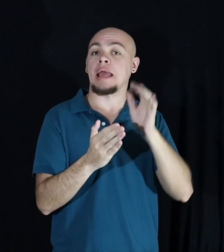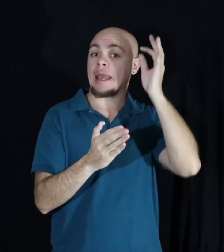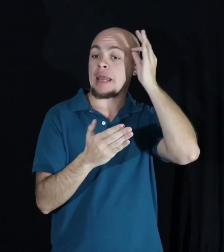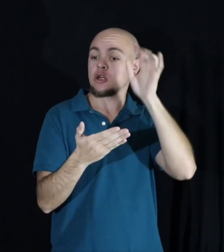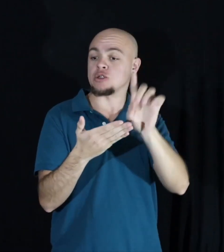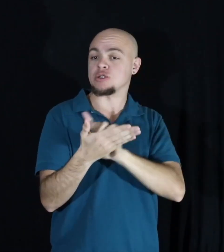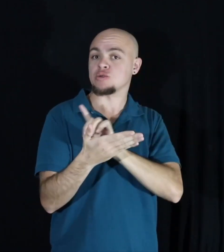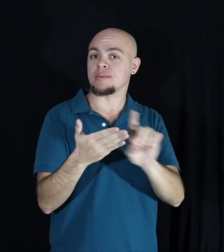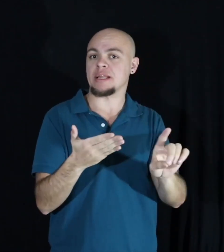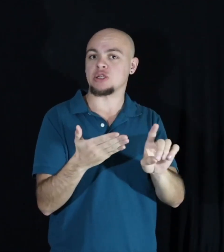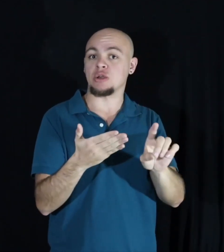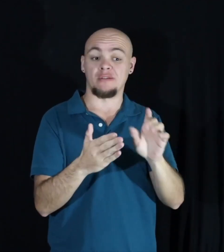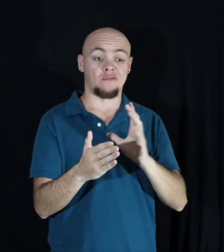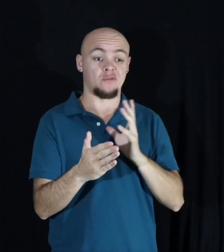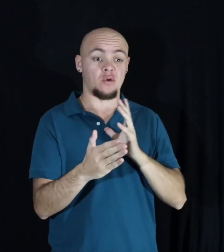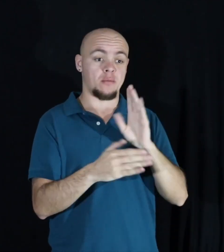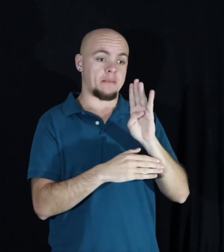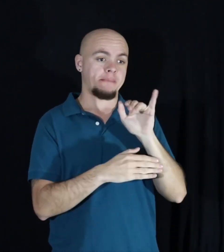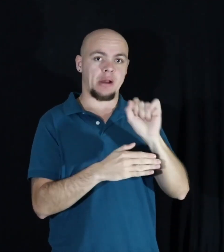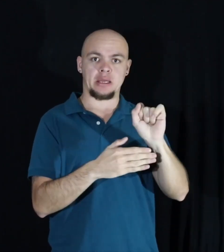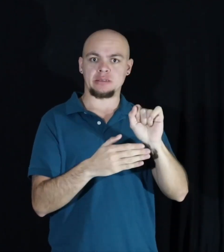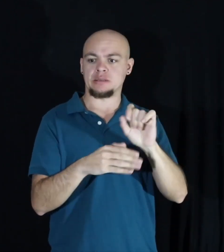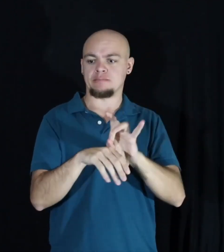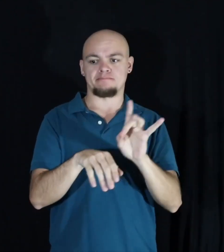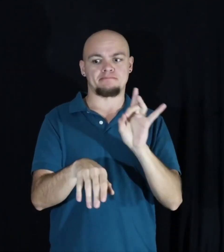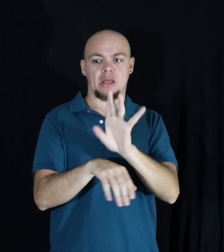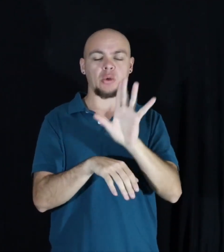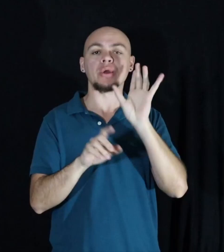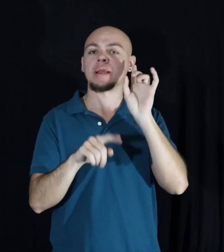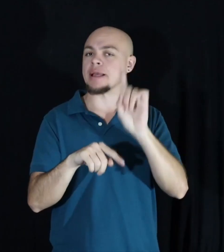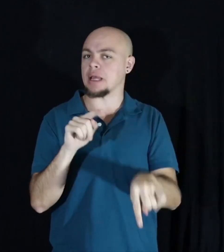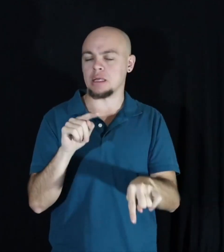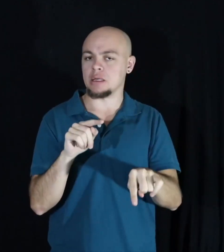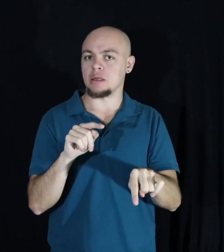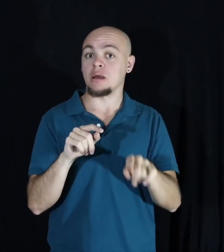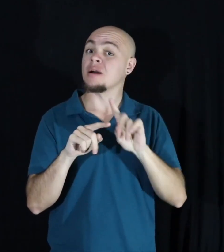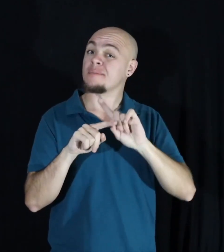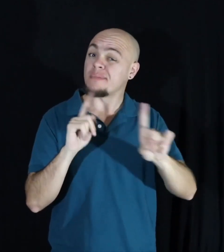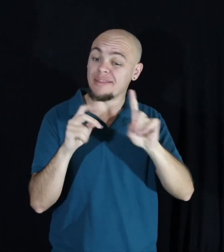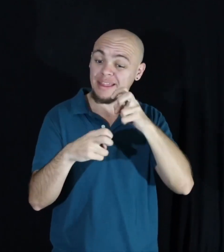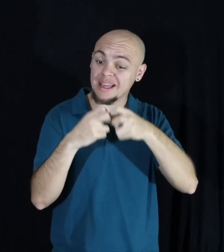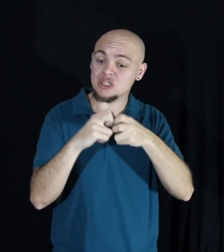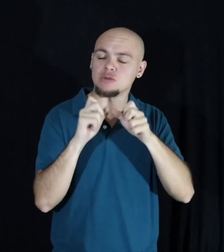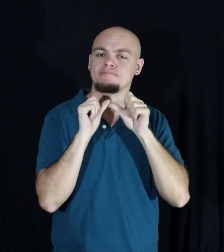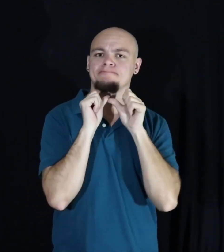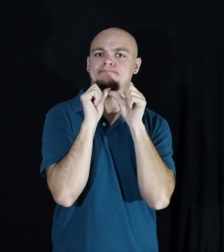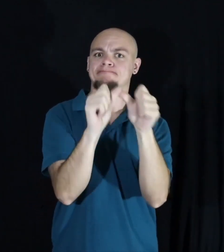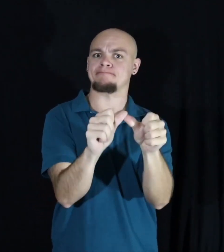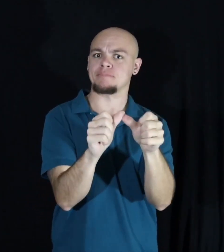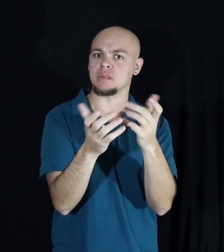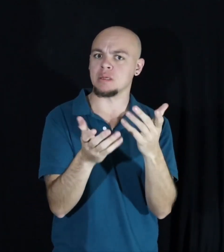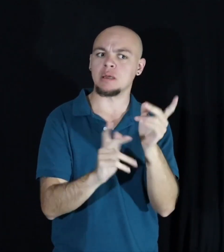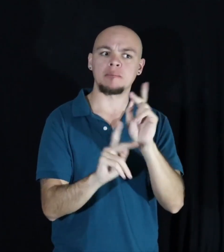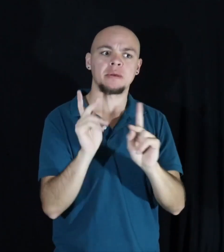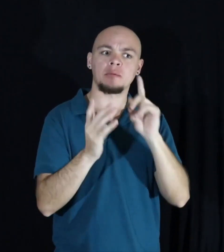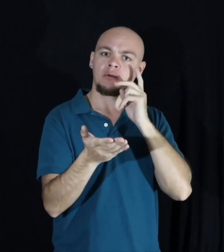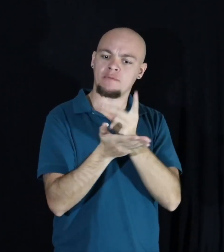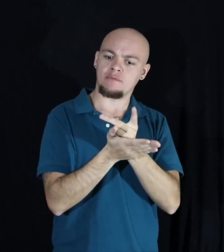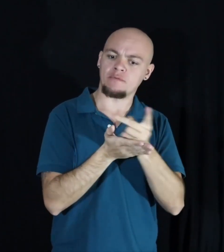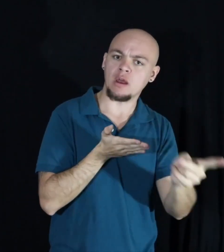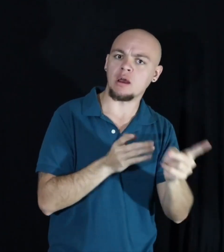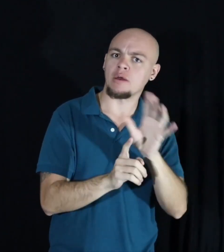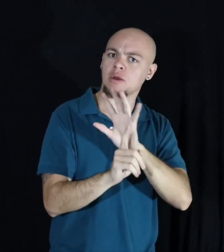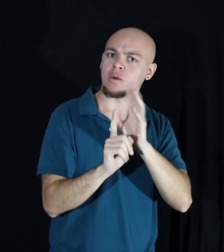racial bias. But despite this monumental step, the issue still persists, as people still fail to recognize the